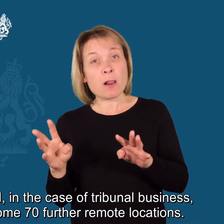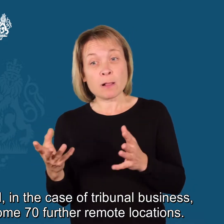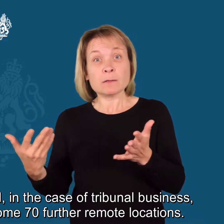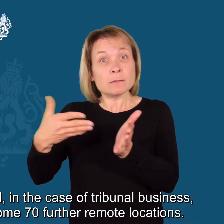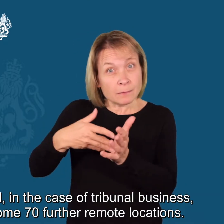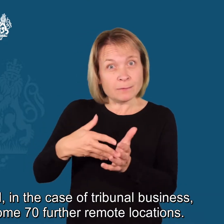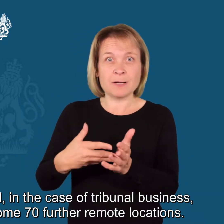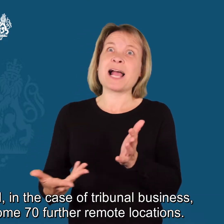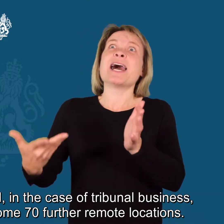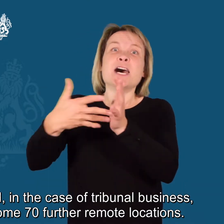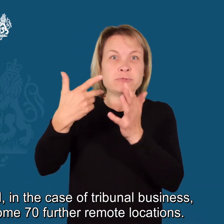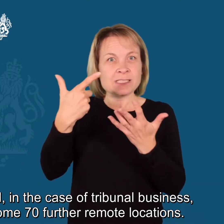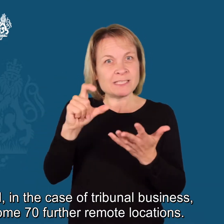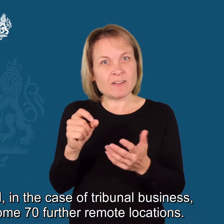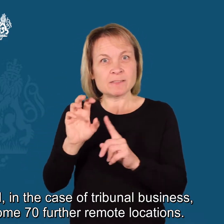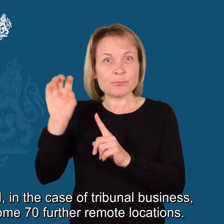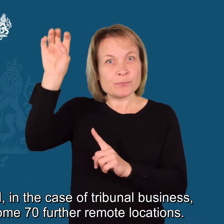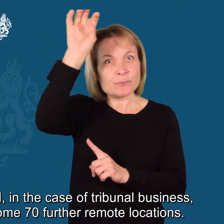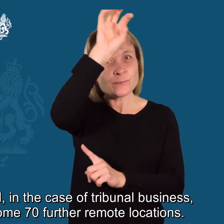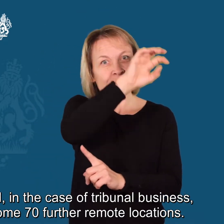some 70 further remote locations.